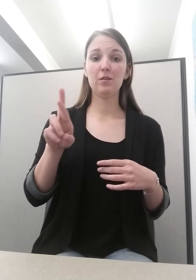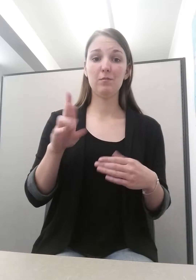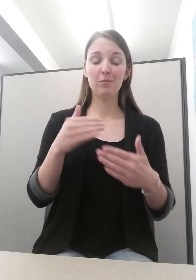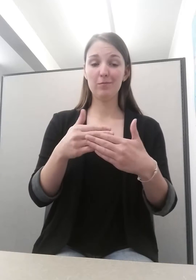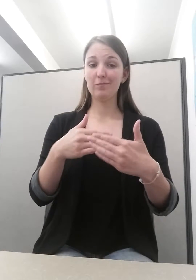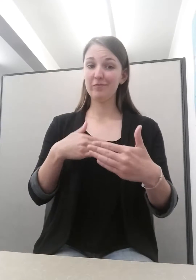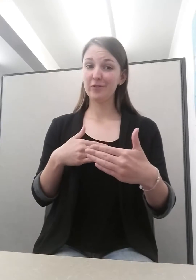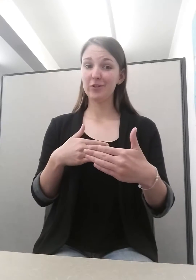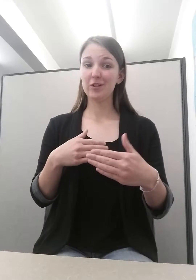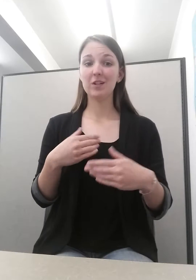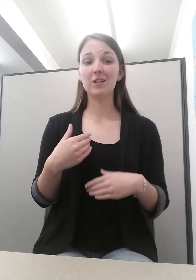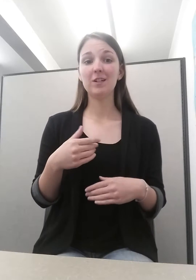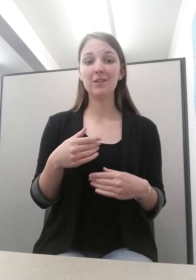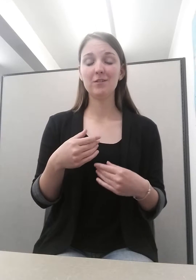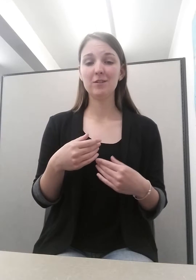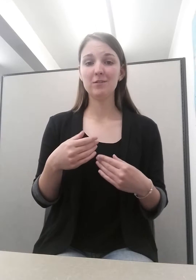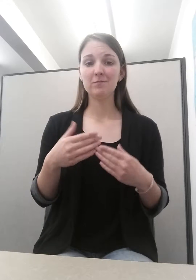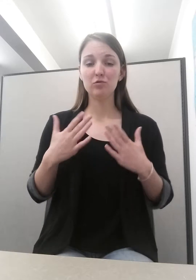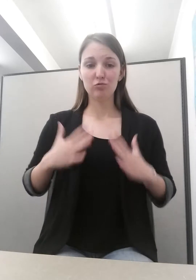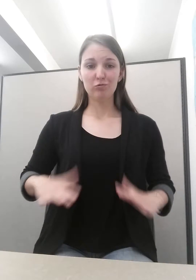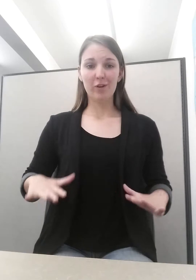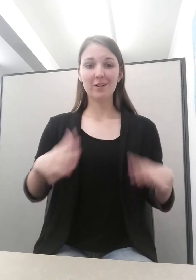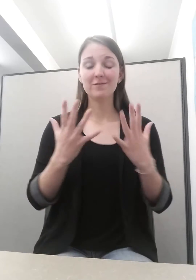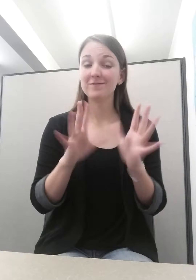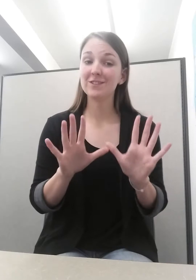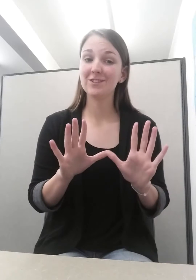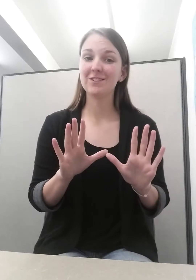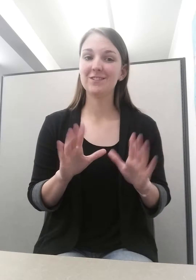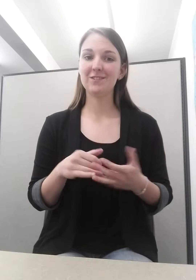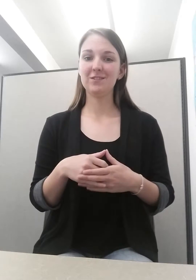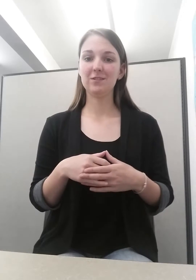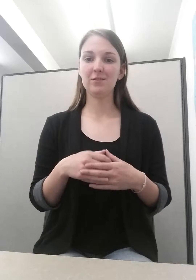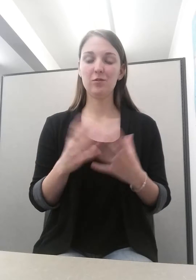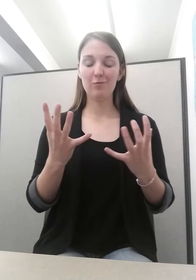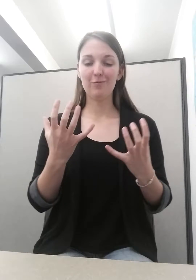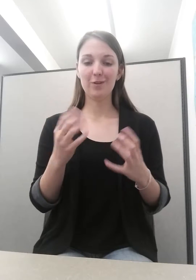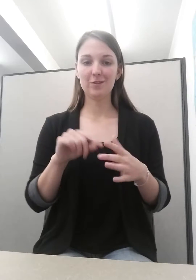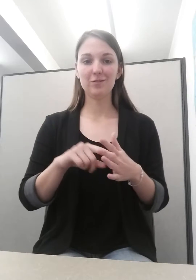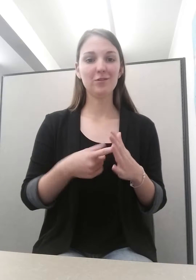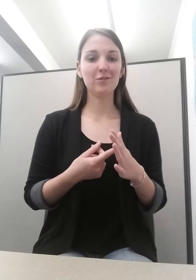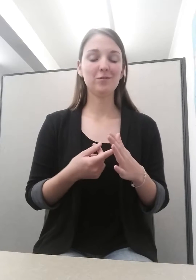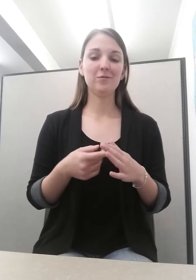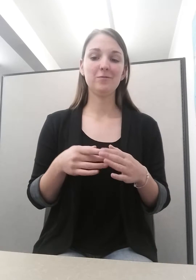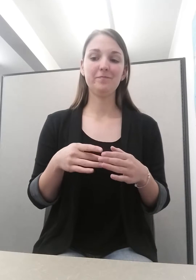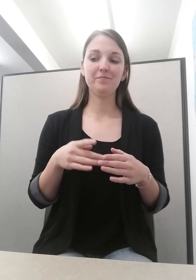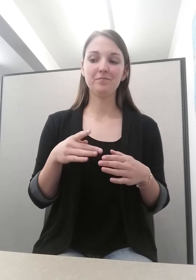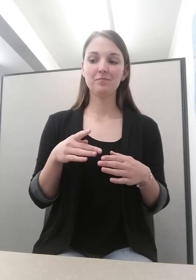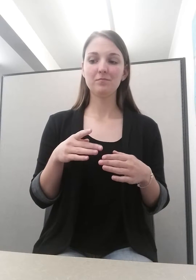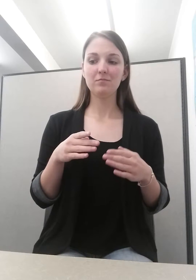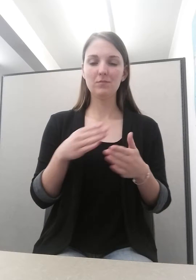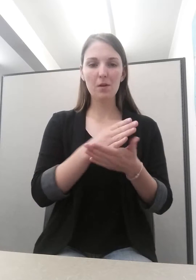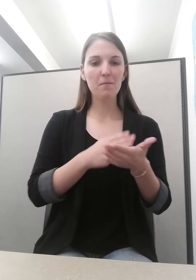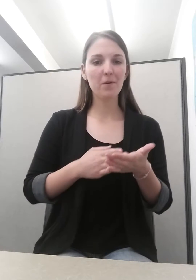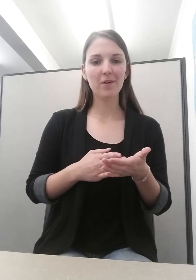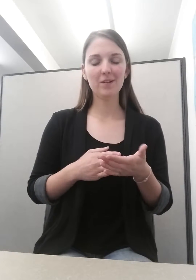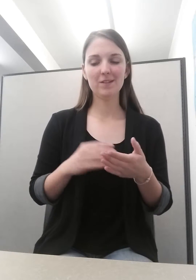put your entire garment together, then you want to start with the pieces that the zipper is going to fit in. So let's assume that we're making